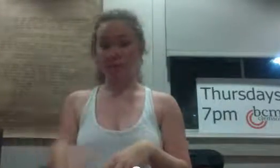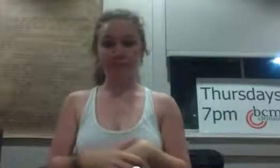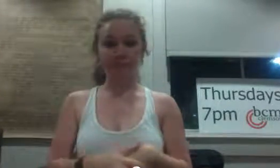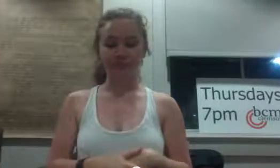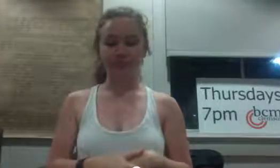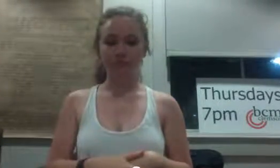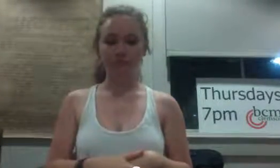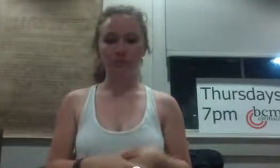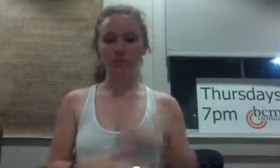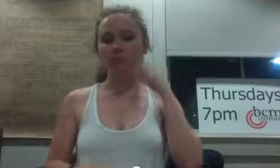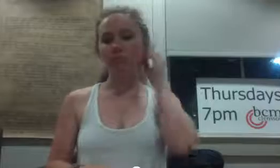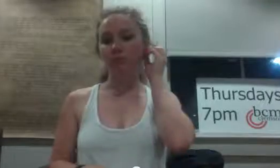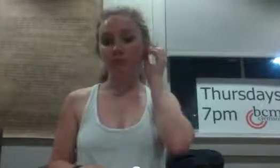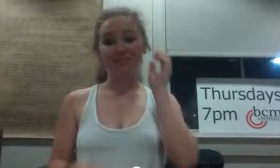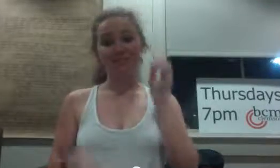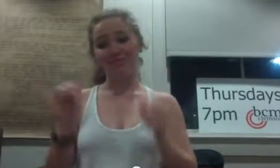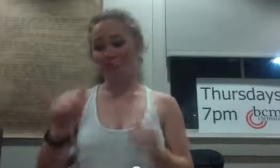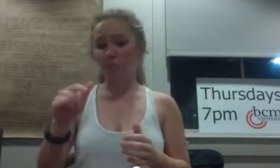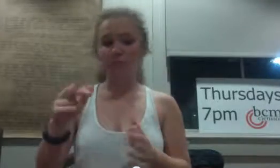This got her arrested.